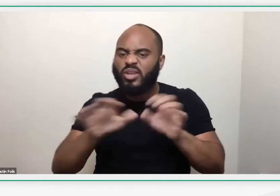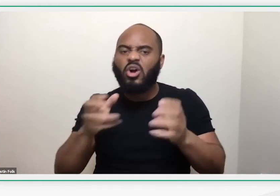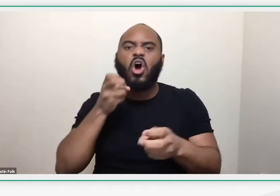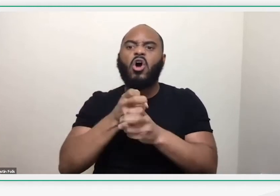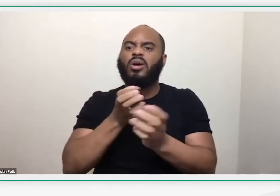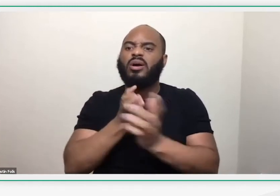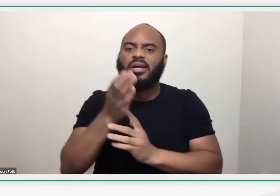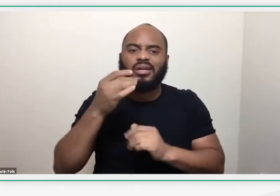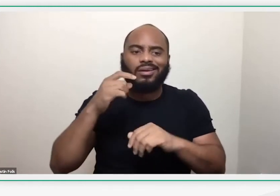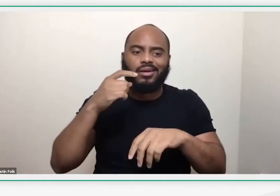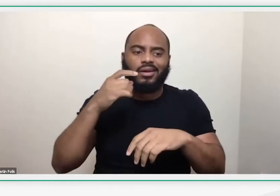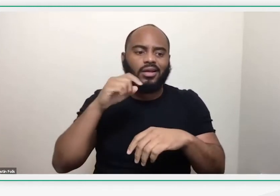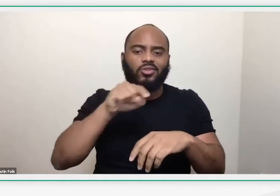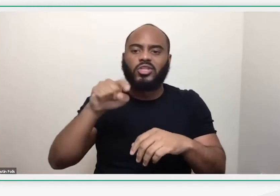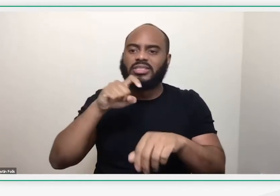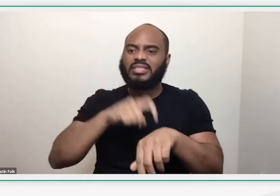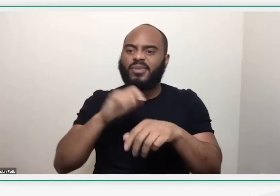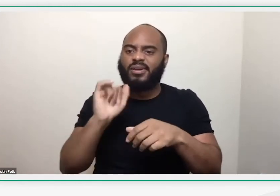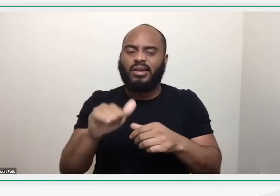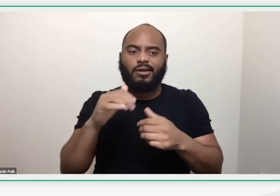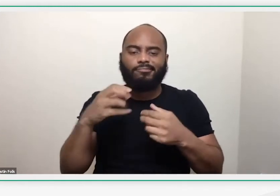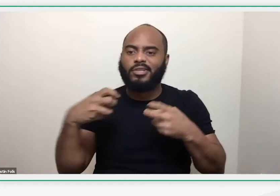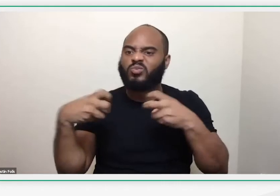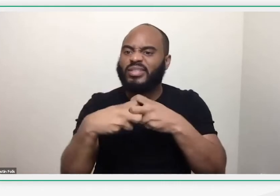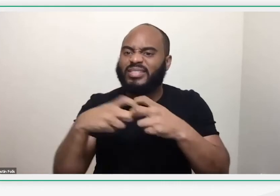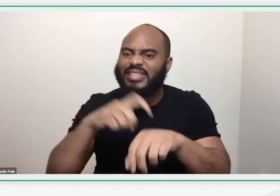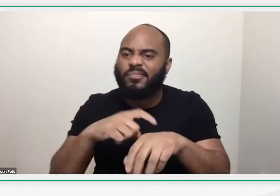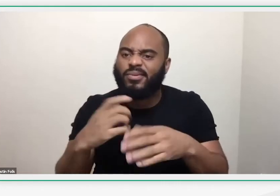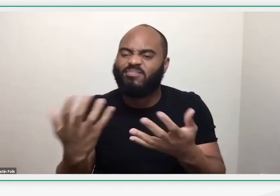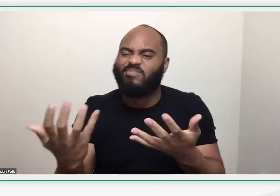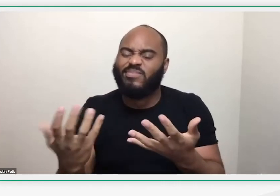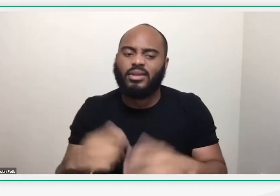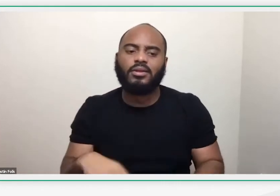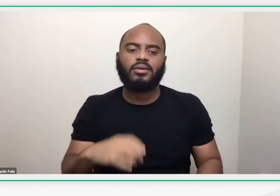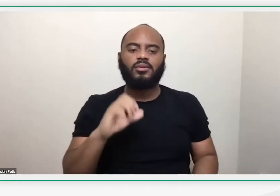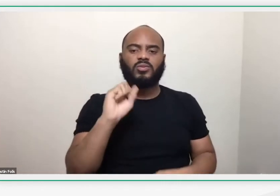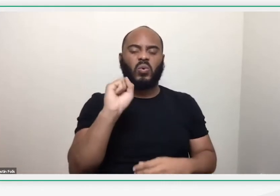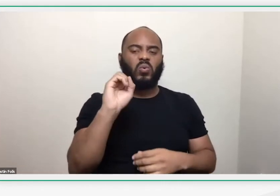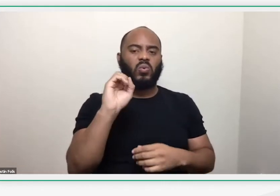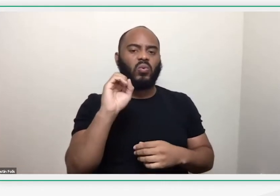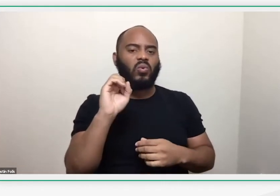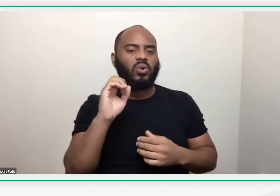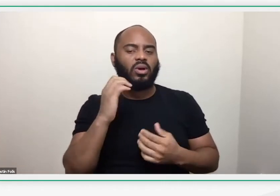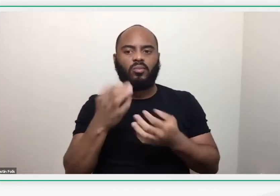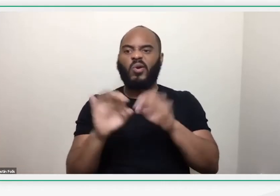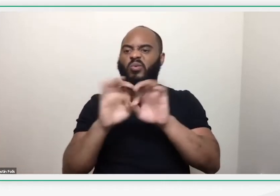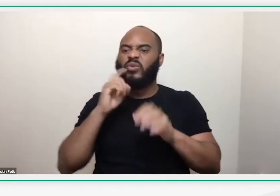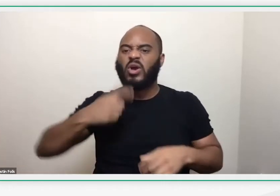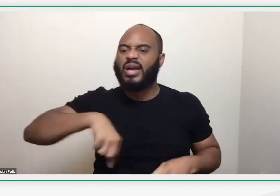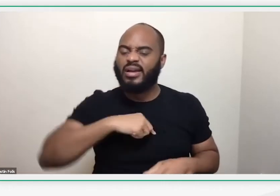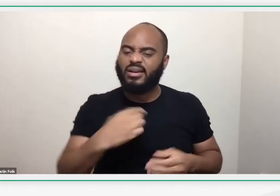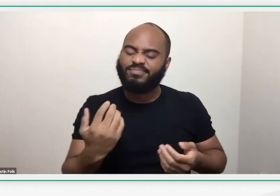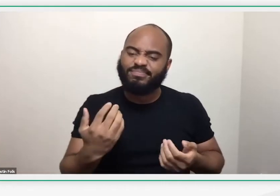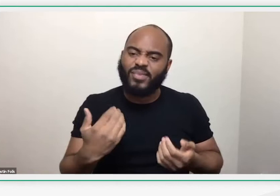to find an apartment or to purchase a house or to find loans in a time